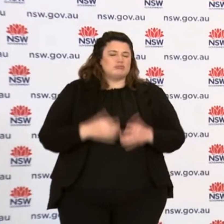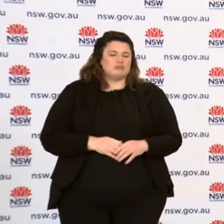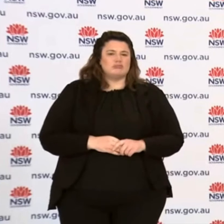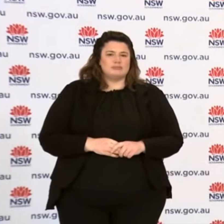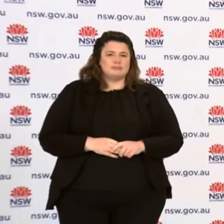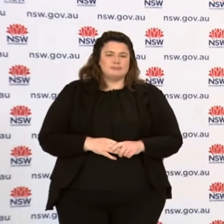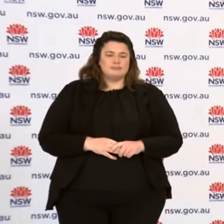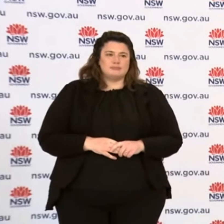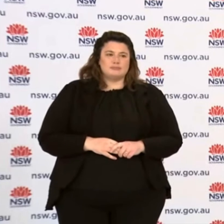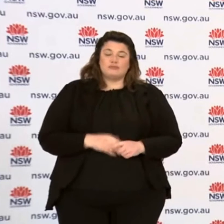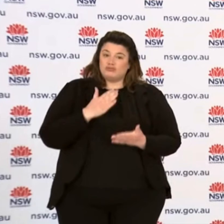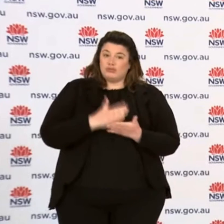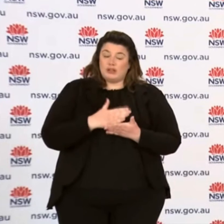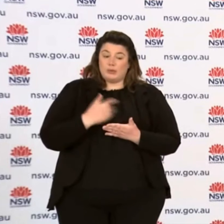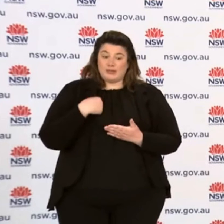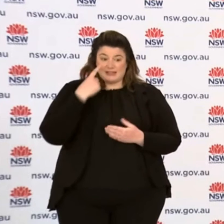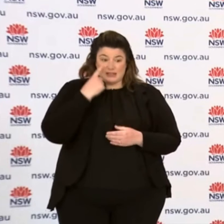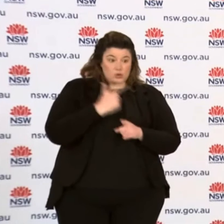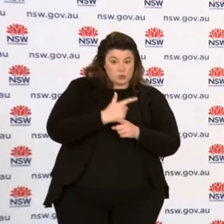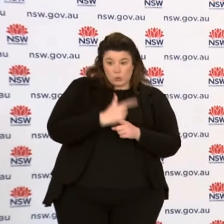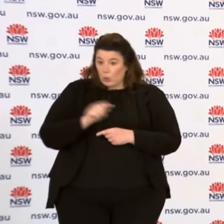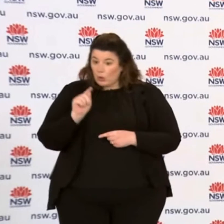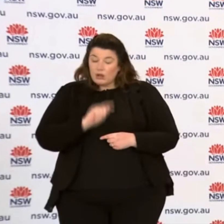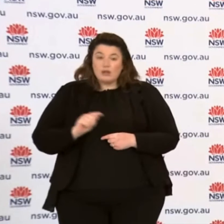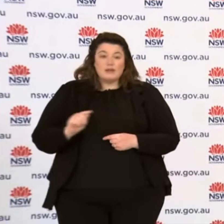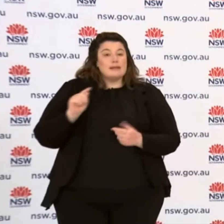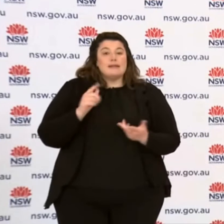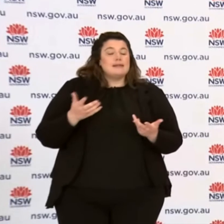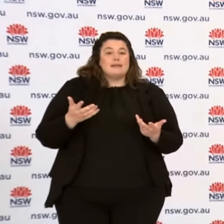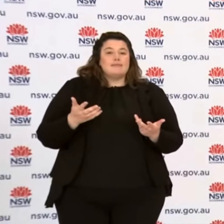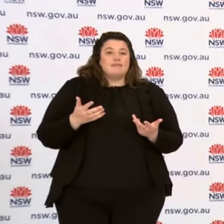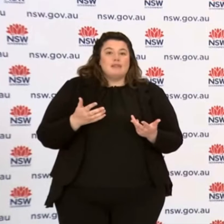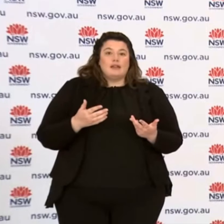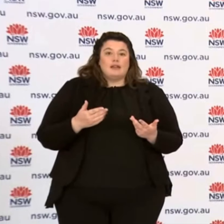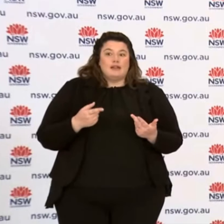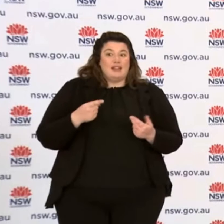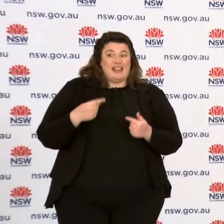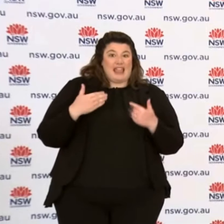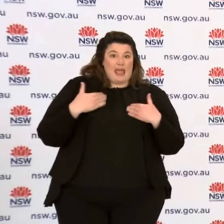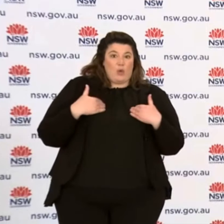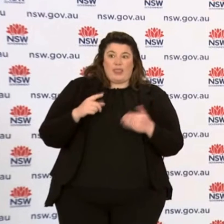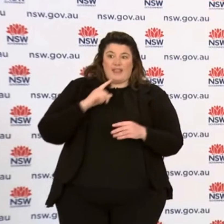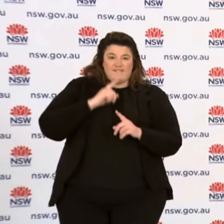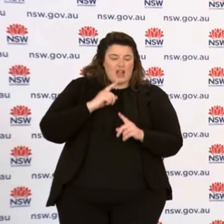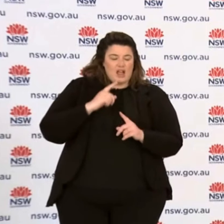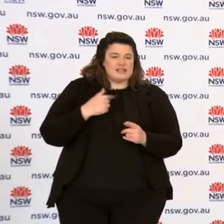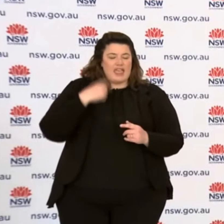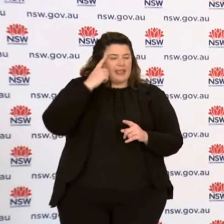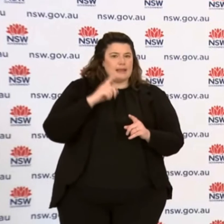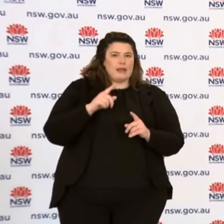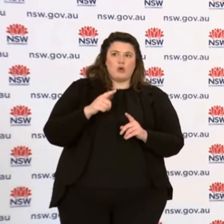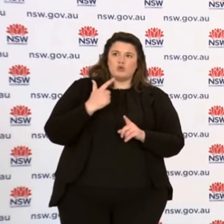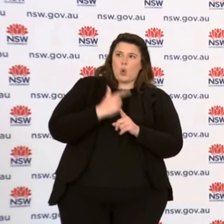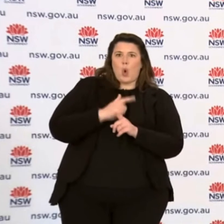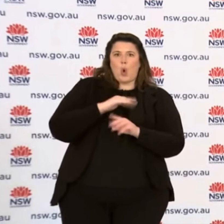but whilst we've seen those comments, that's not the health advice. and I don't think it's appropriate that